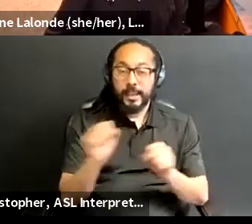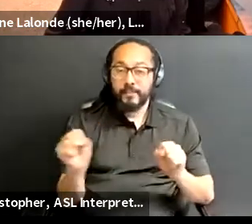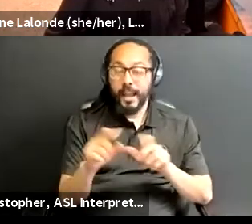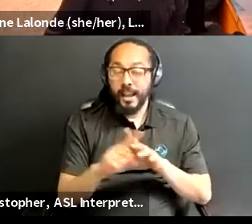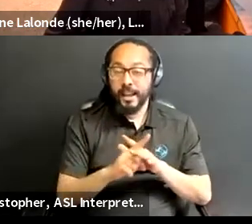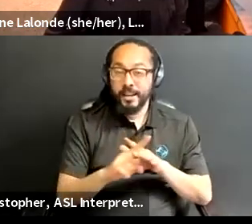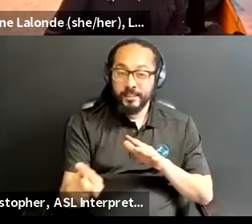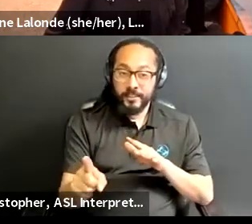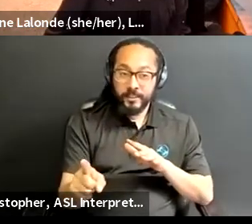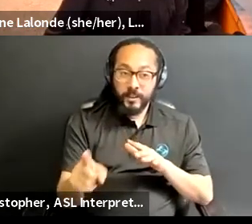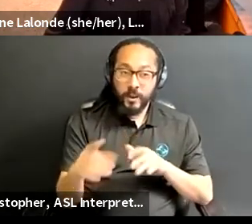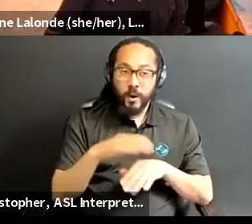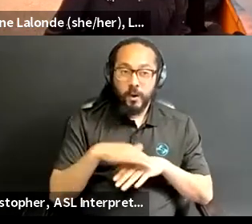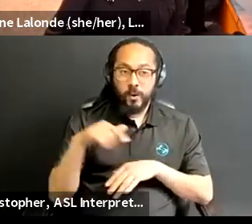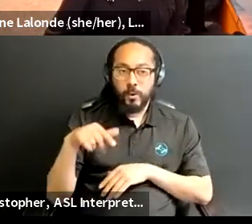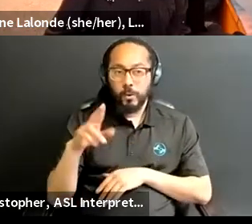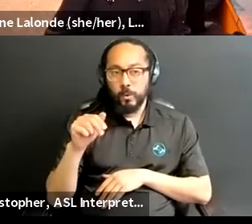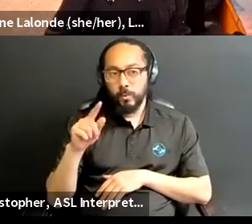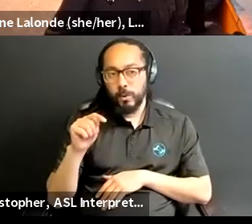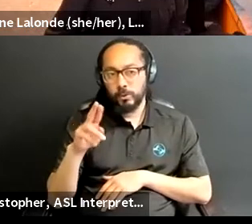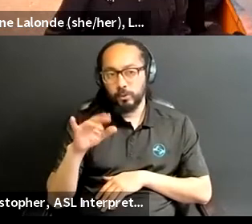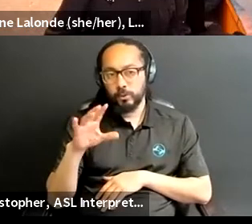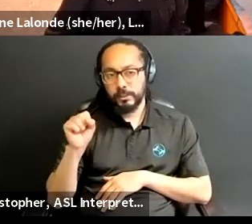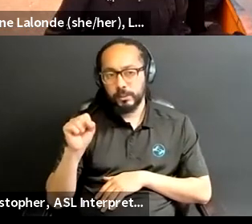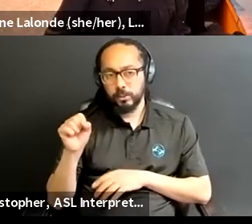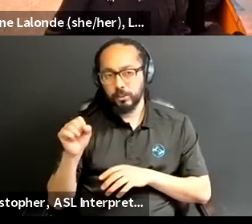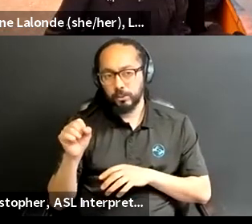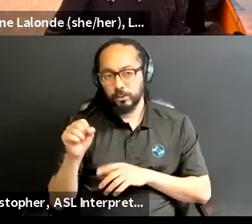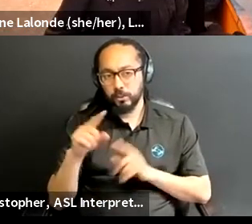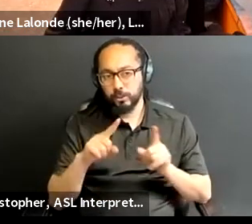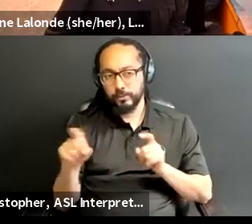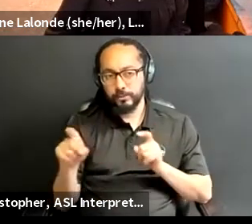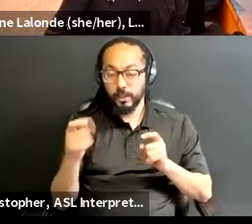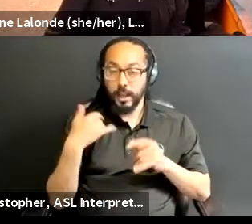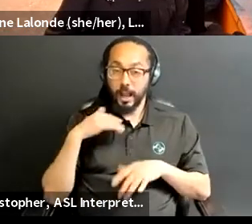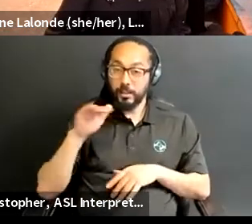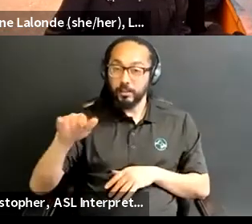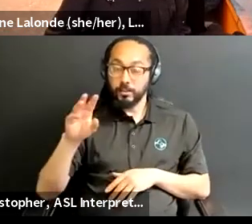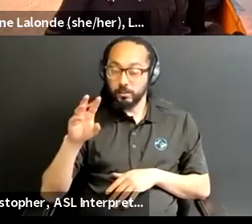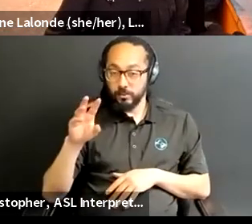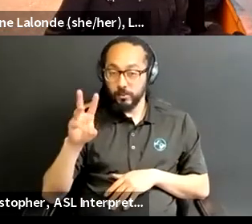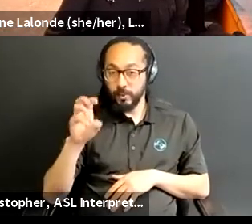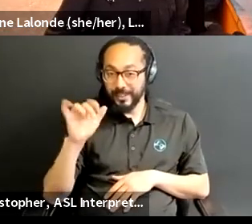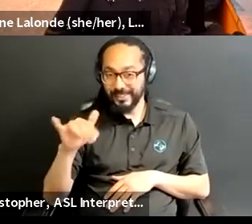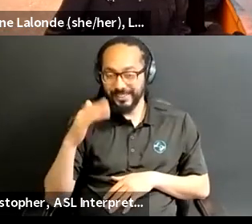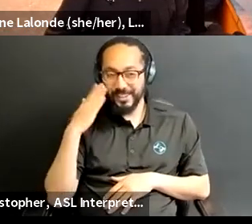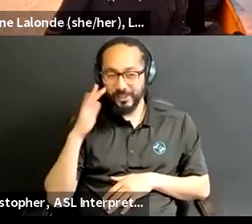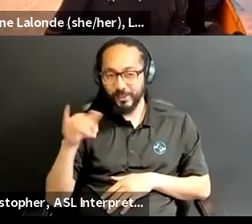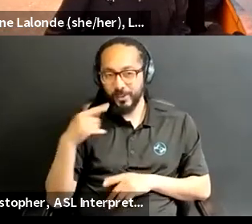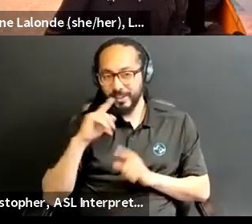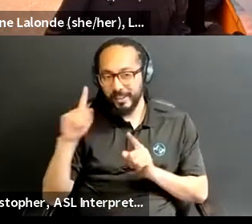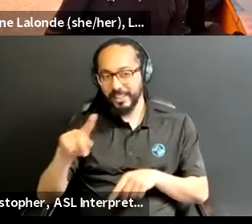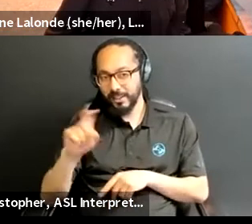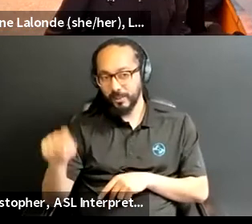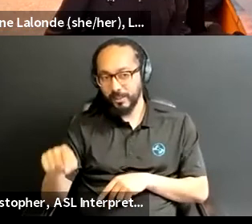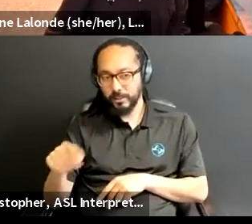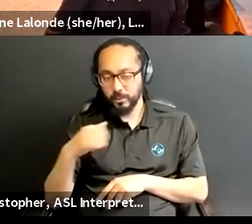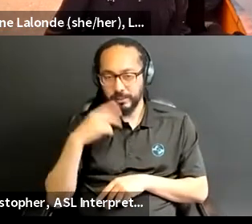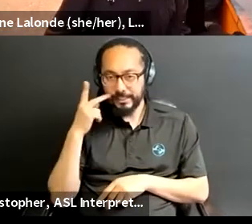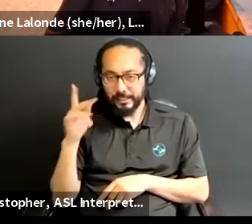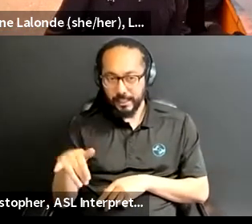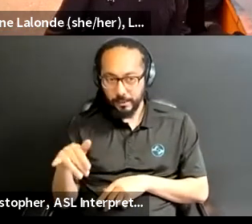the Qualtrics survey. And I called on you, Wesley, because I knew you were answering that question. We can see that,